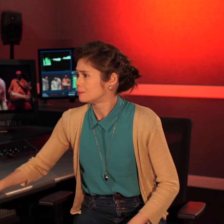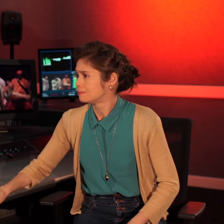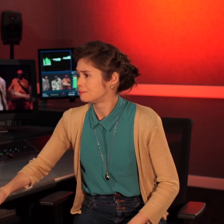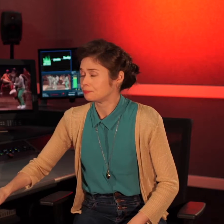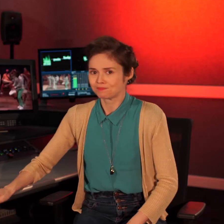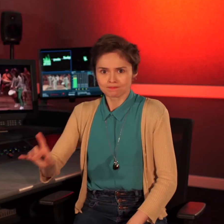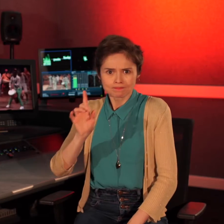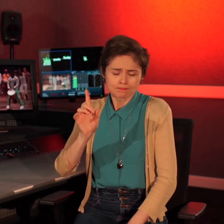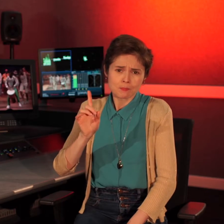Gertrude.